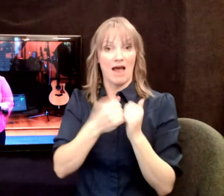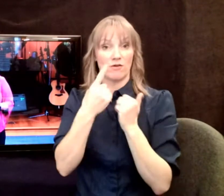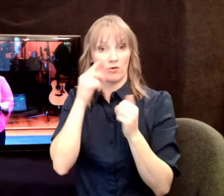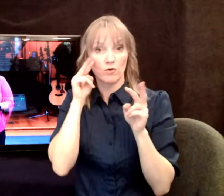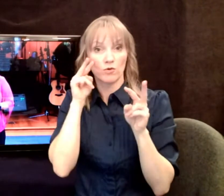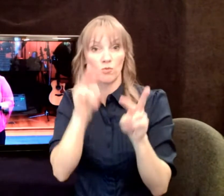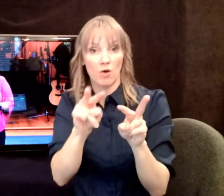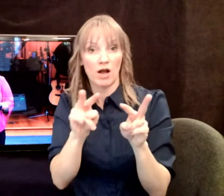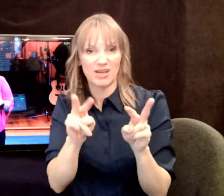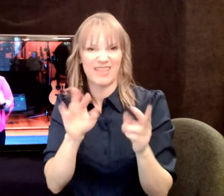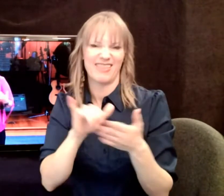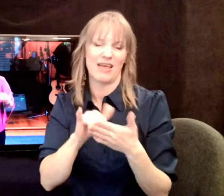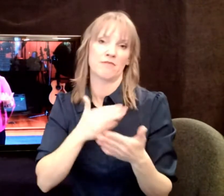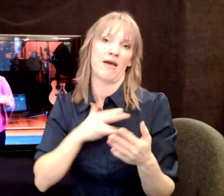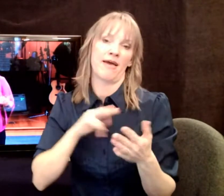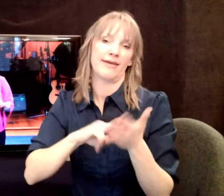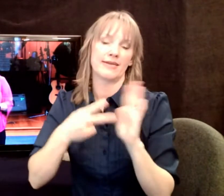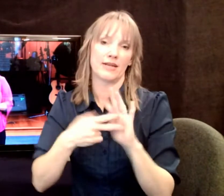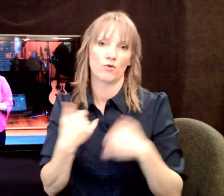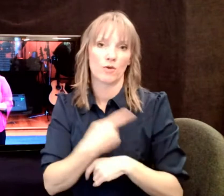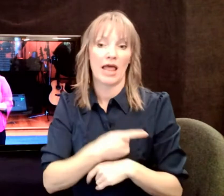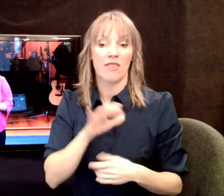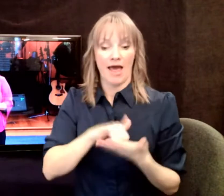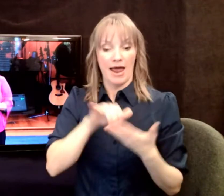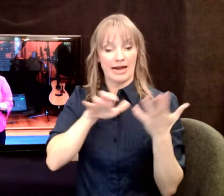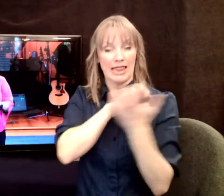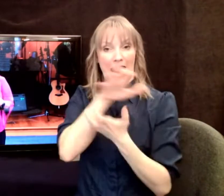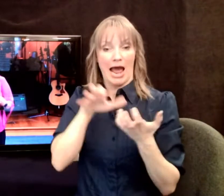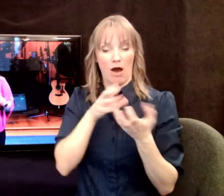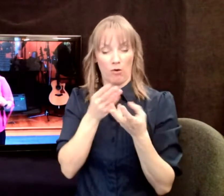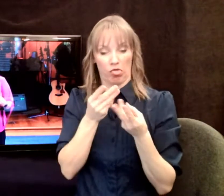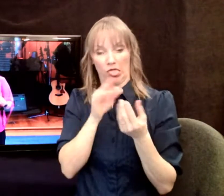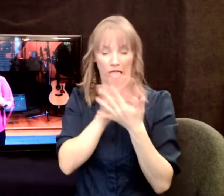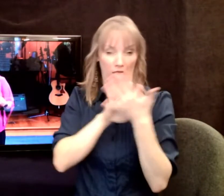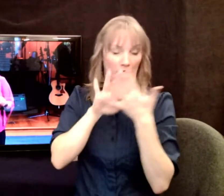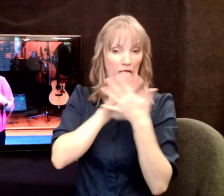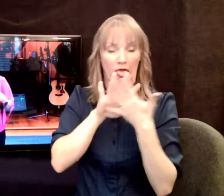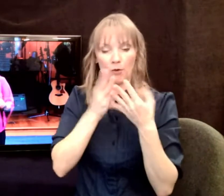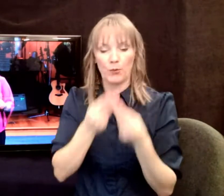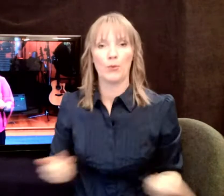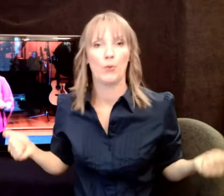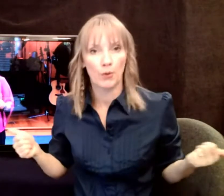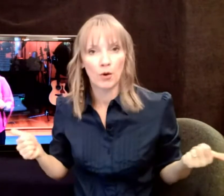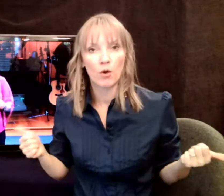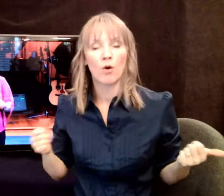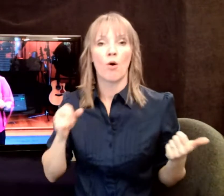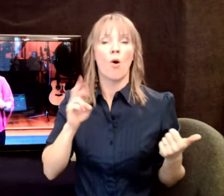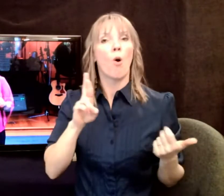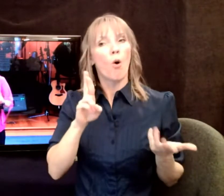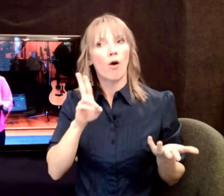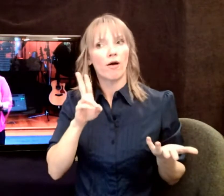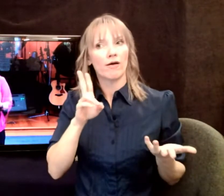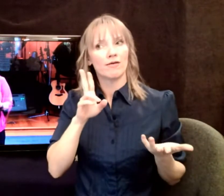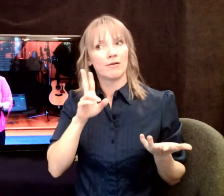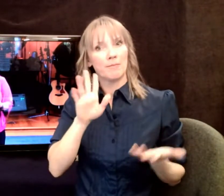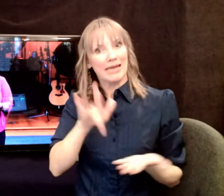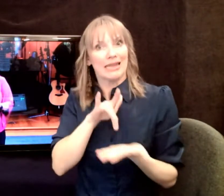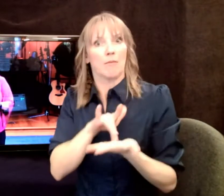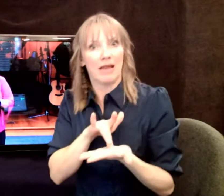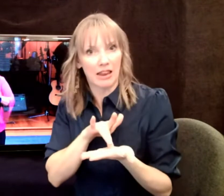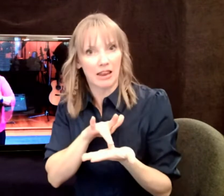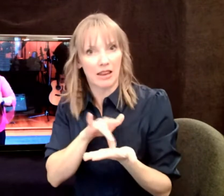my intention today, to help us to clear away that cloud a little bit, or at the very least be in the midst of it and be at